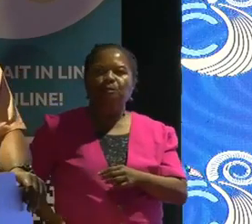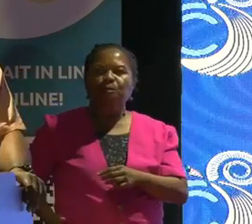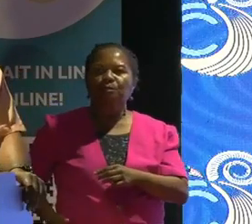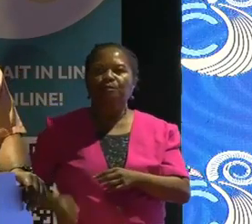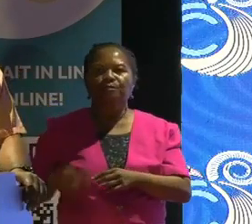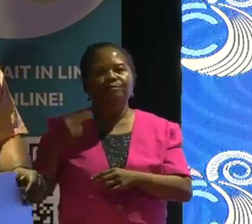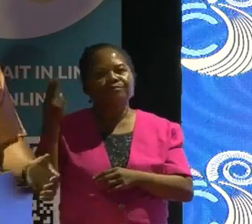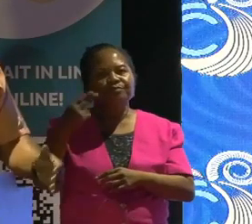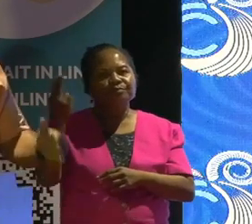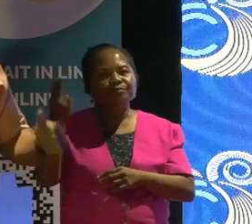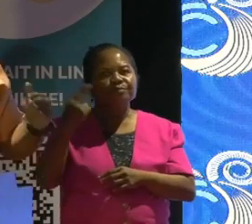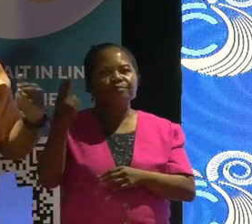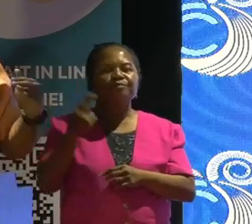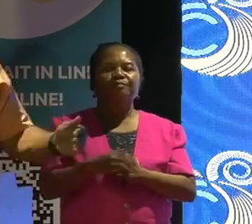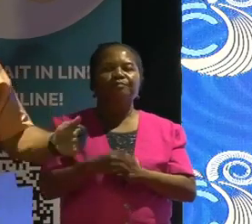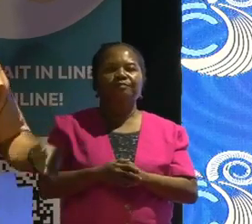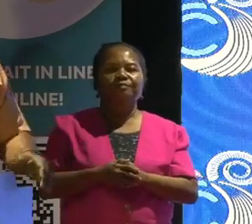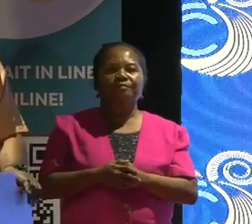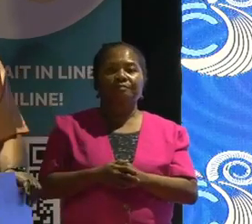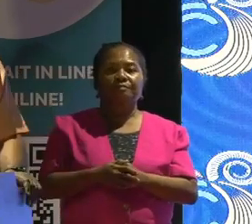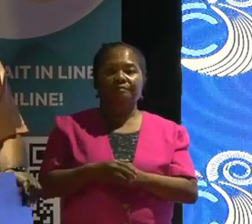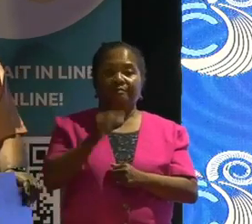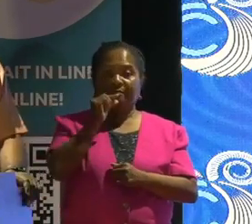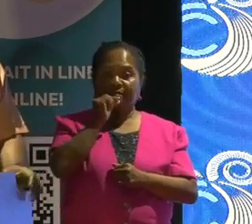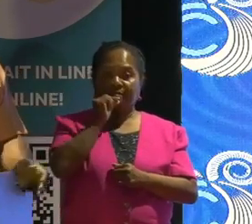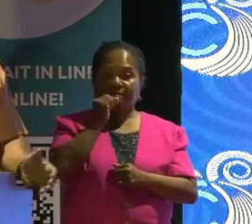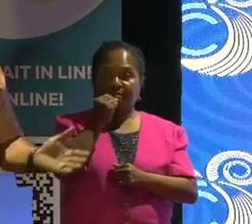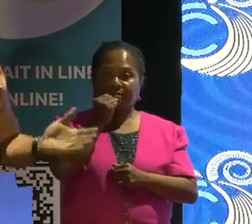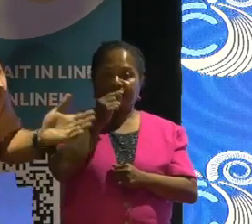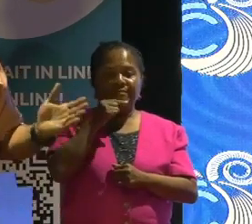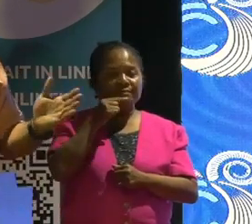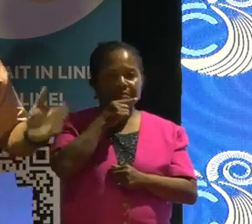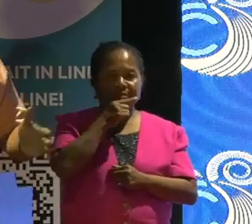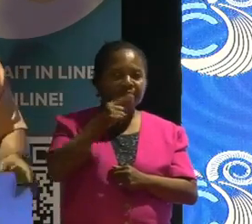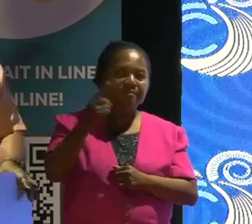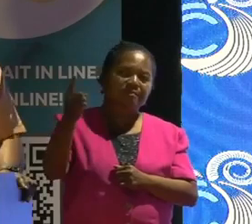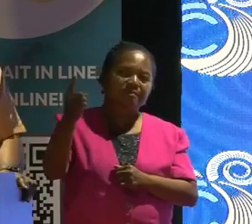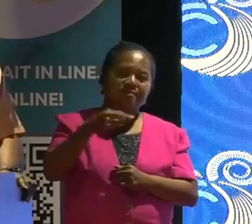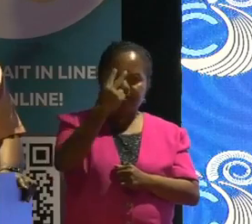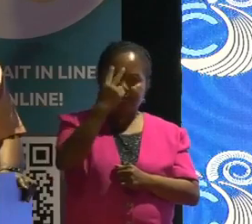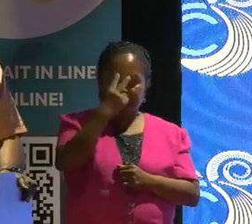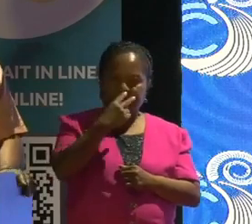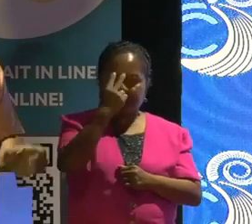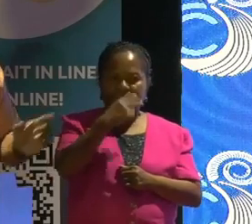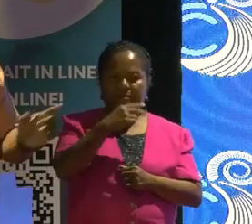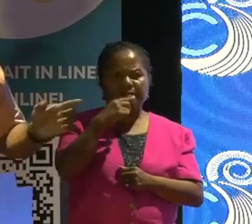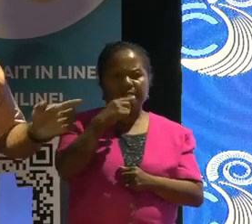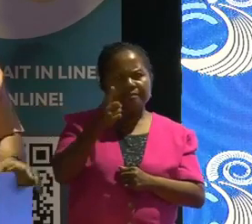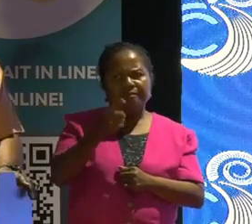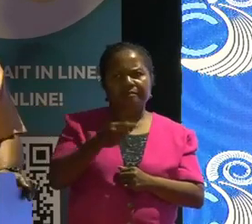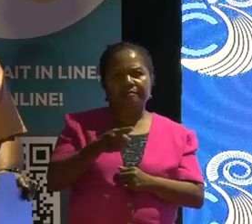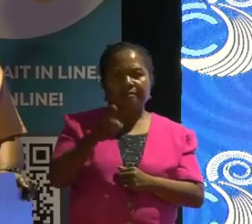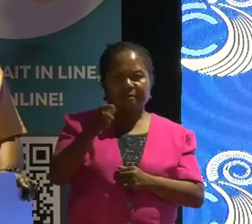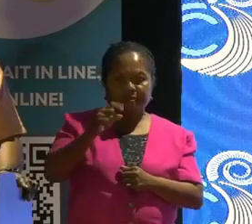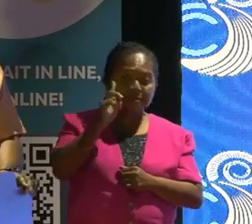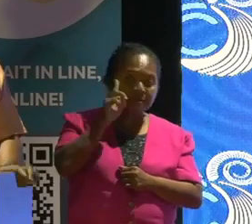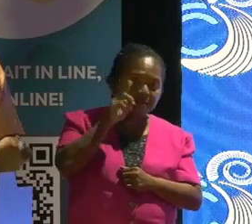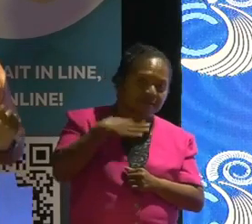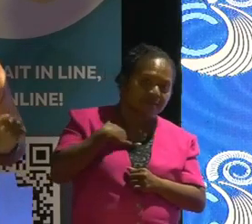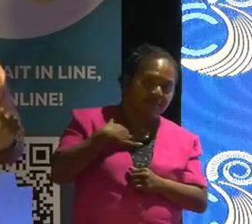rang gokam na. That small boy came and his bubu was telling him, "You see my